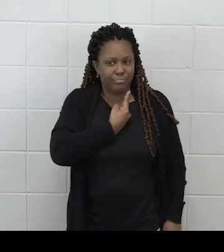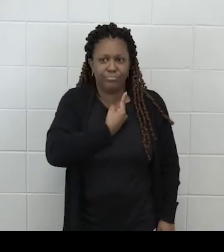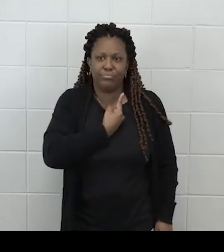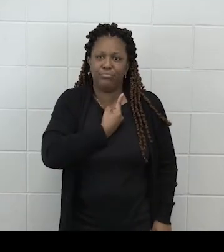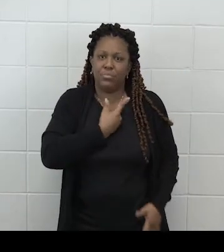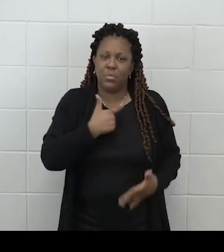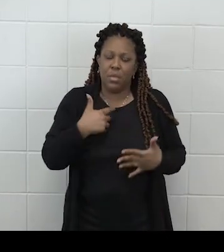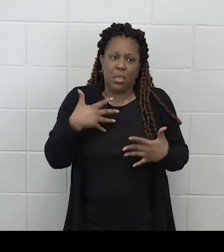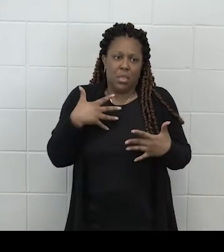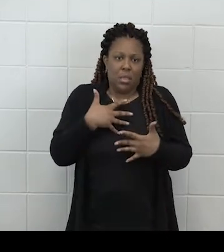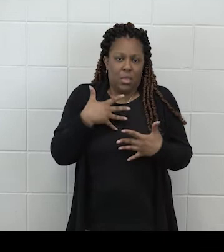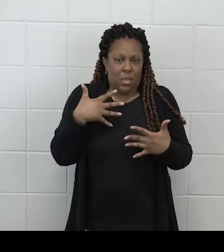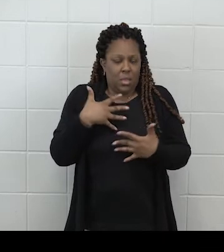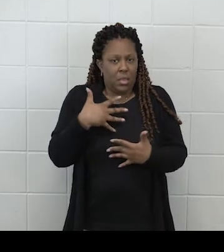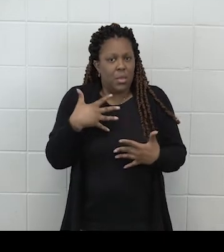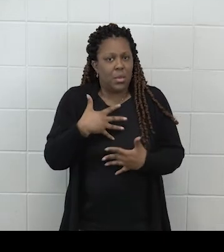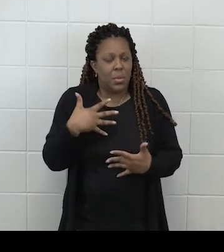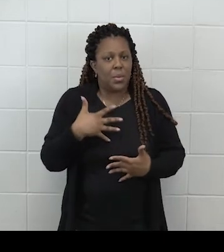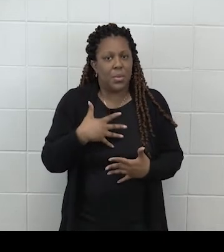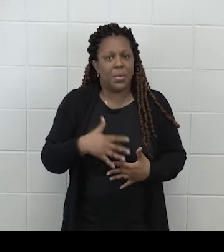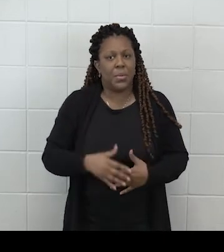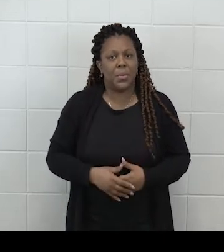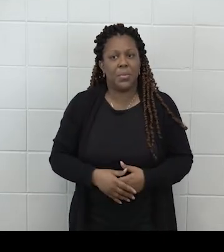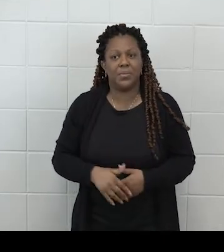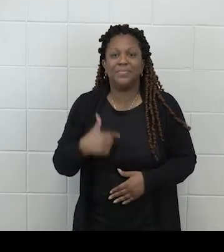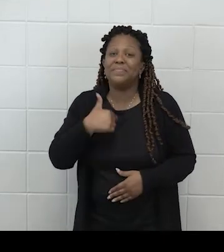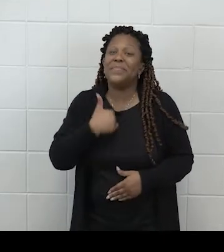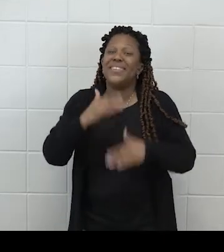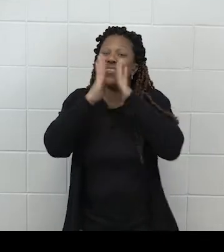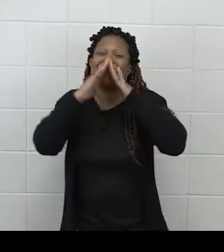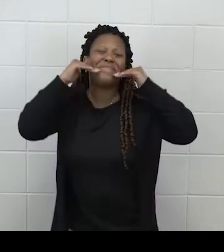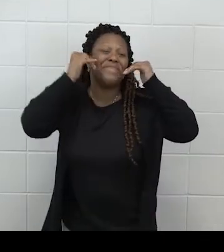but sometimes it's because I don't want to make you feel sad.